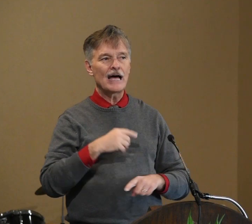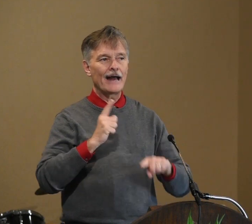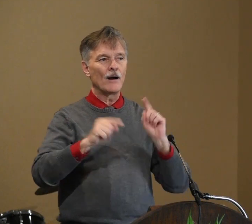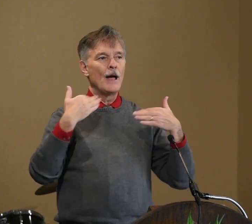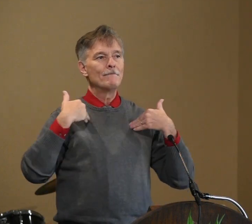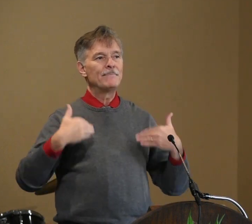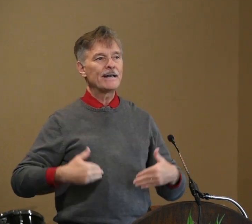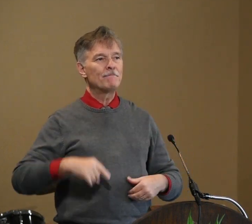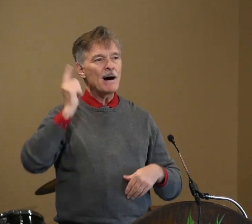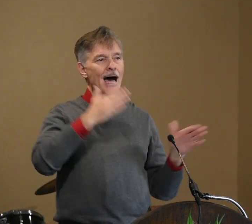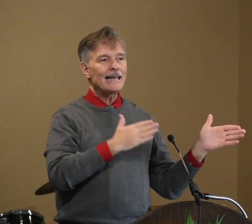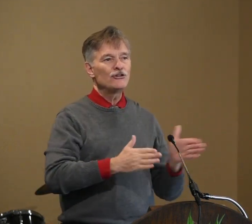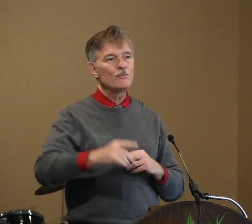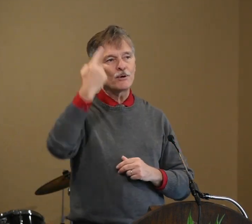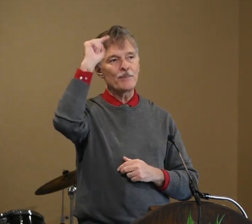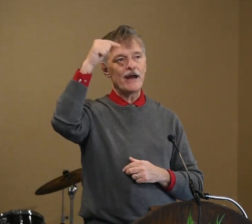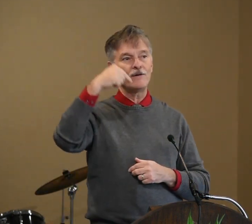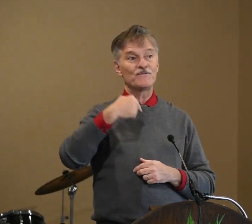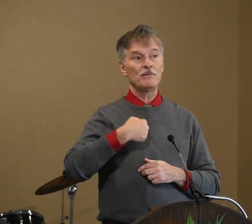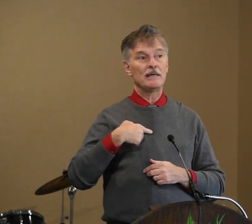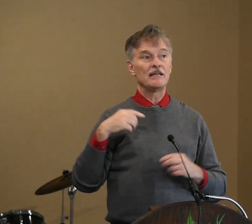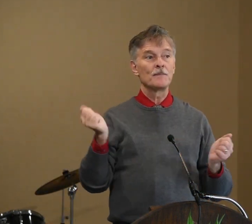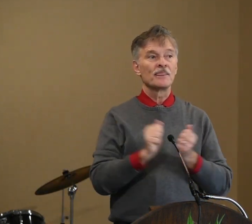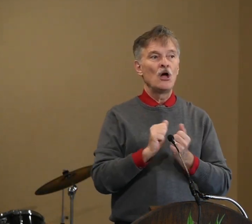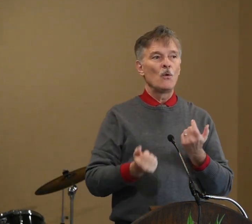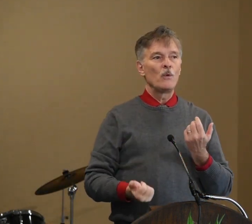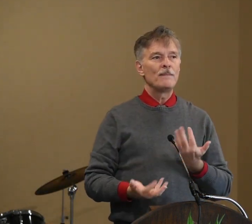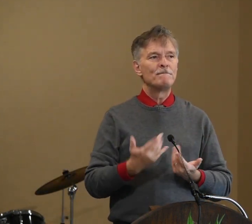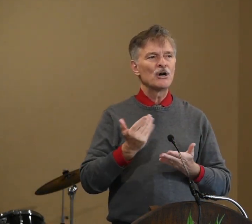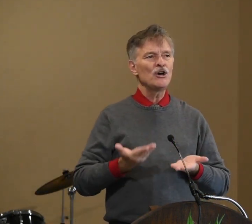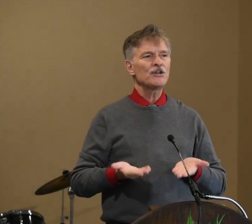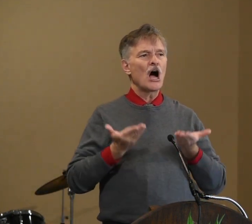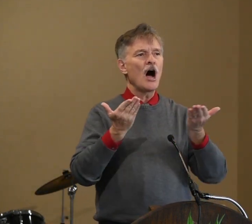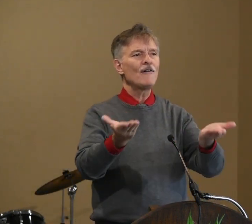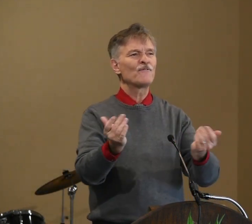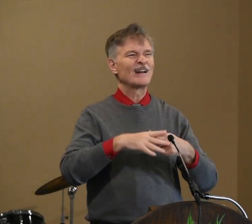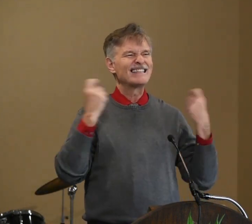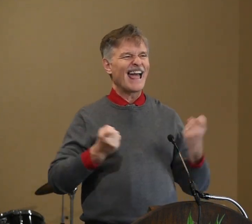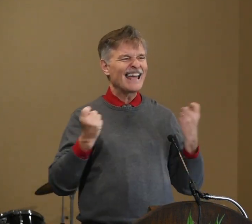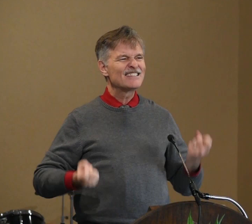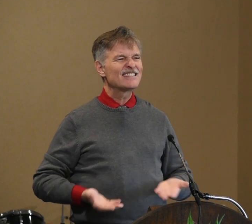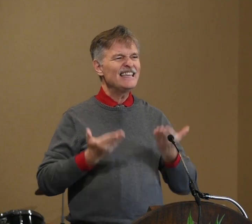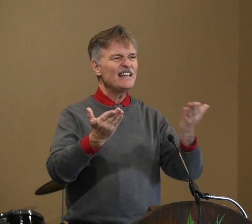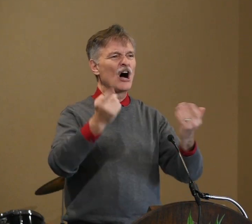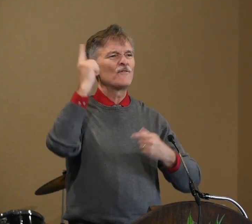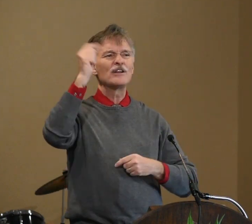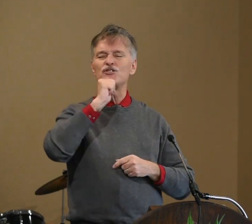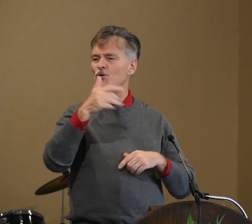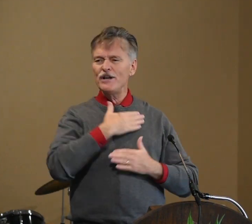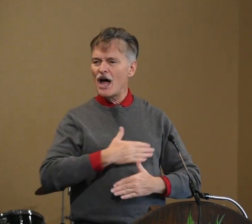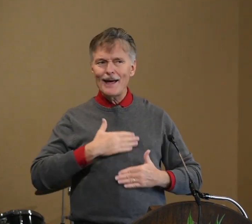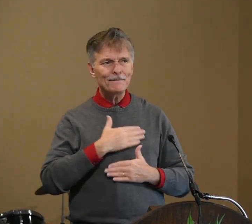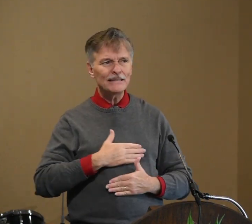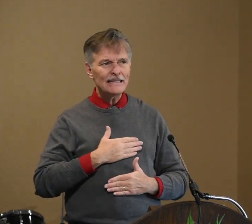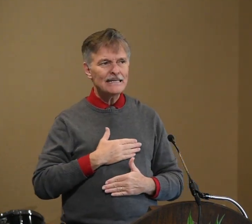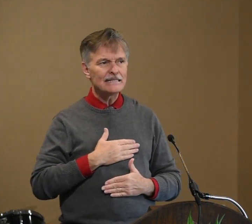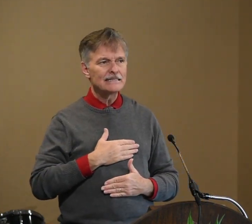desire, but a body you prepared for me. With burnt offerings and sin offerings, you were not